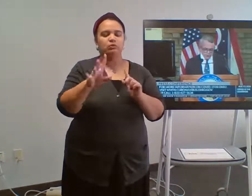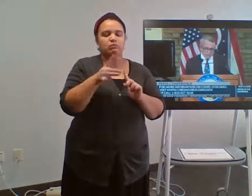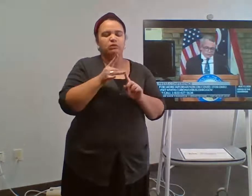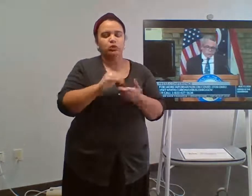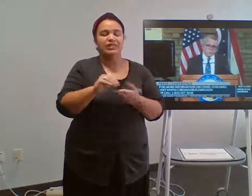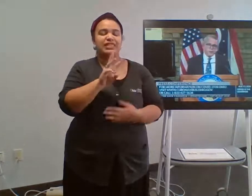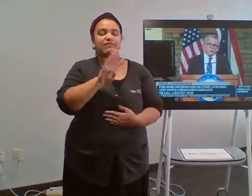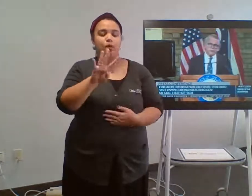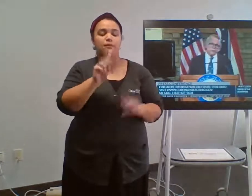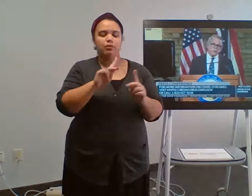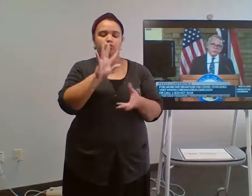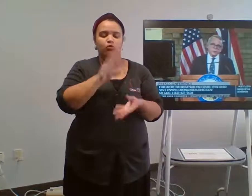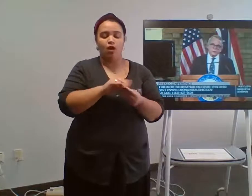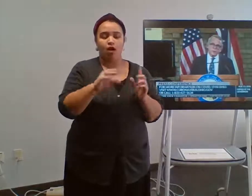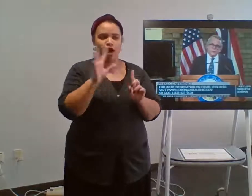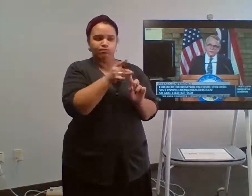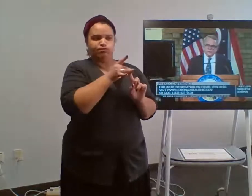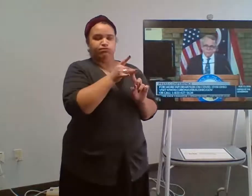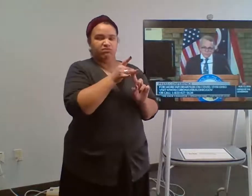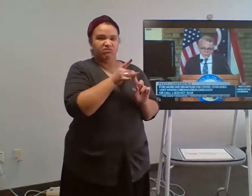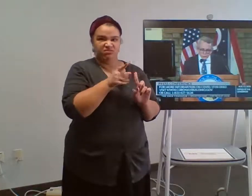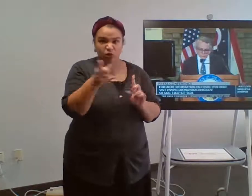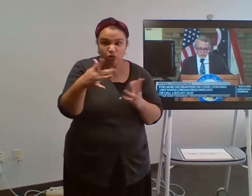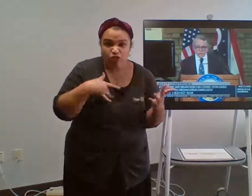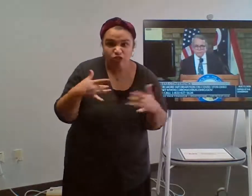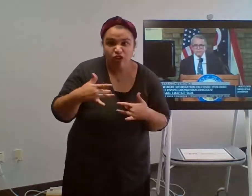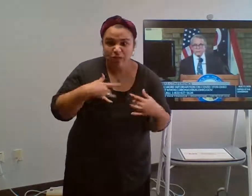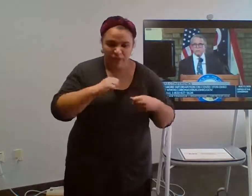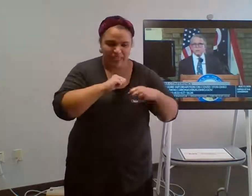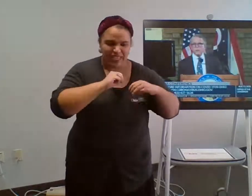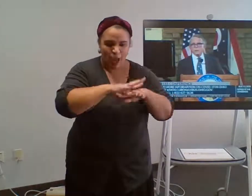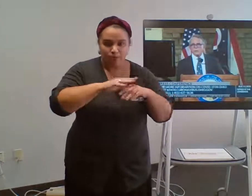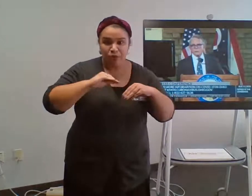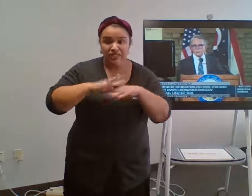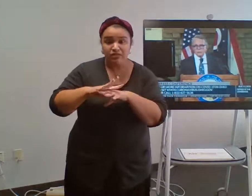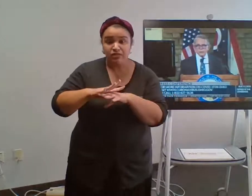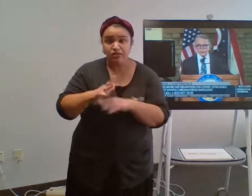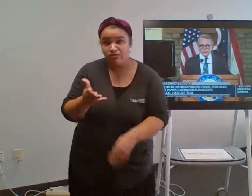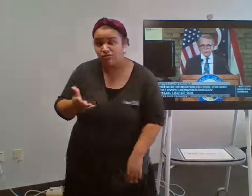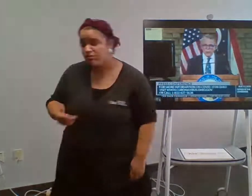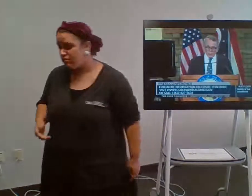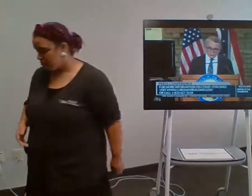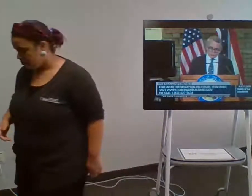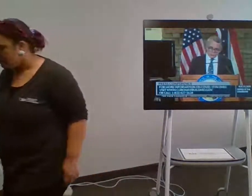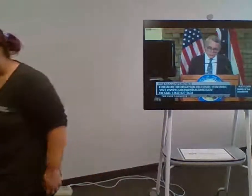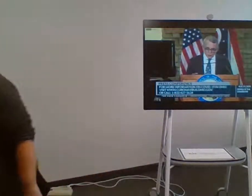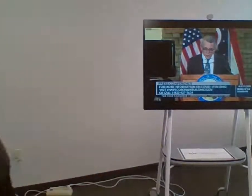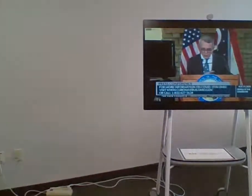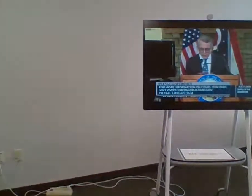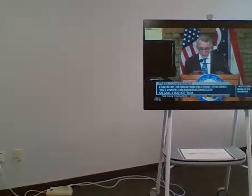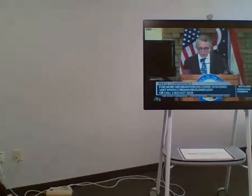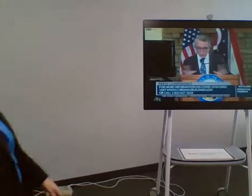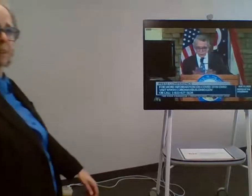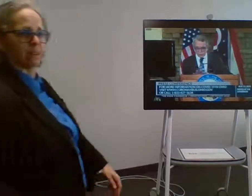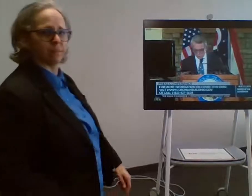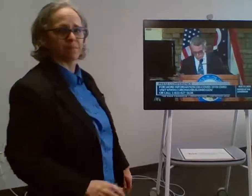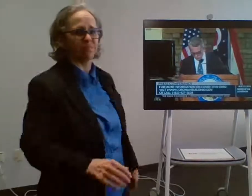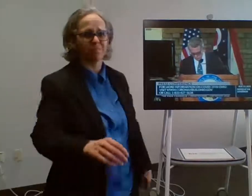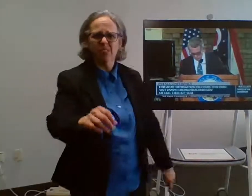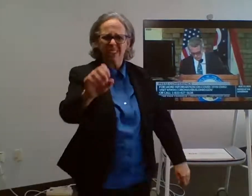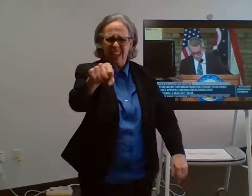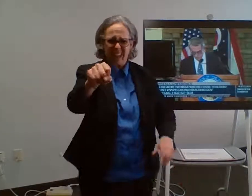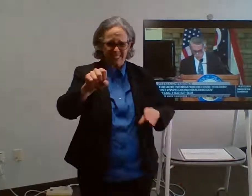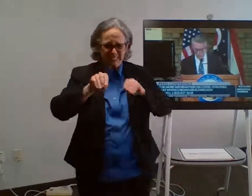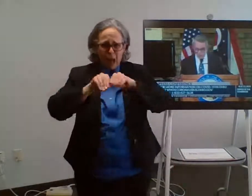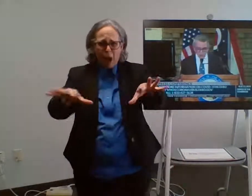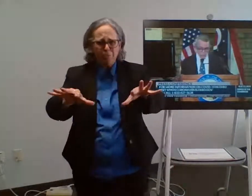Yeah, let me just first say that a nursing home can, in all fairness, they can have an outbreak and still be doing everything right without commenting on any particular case.